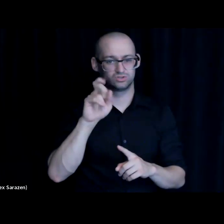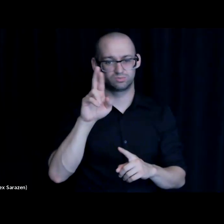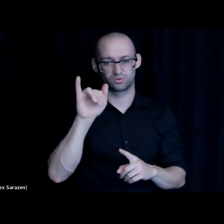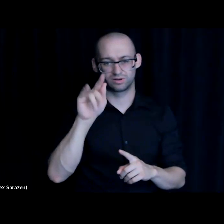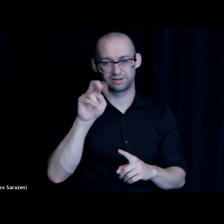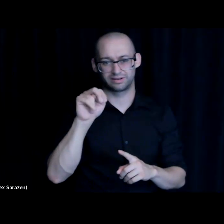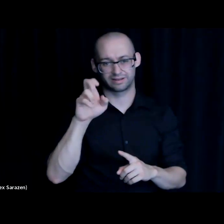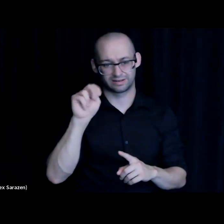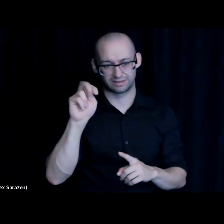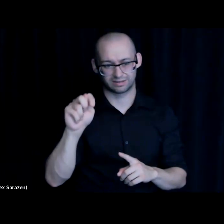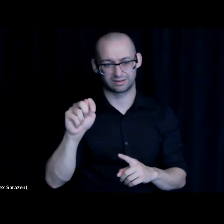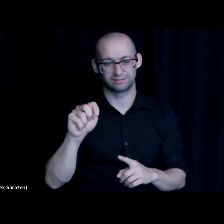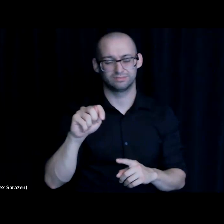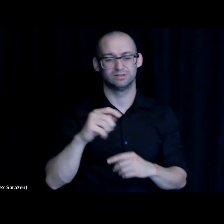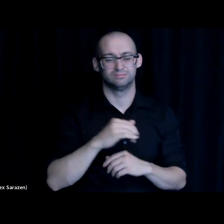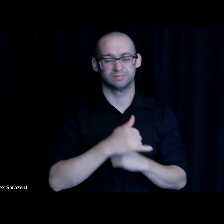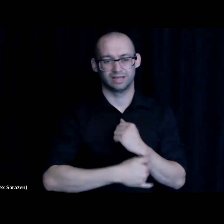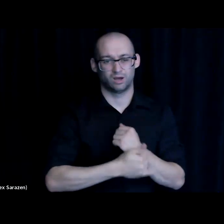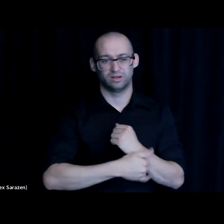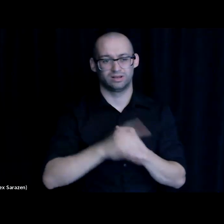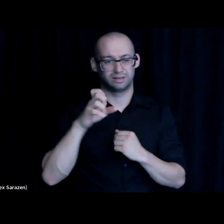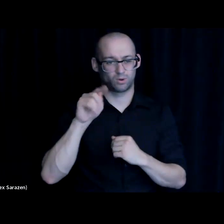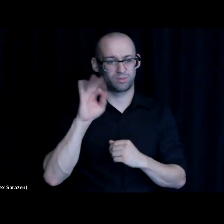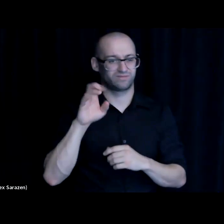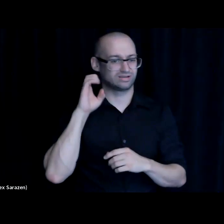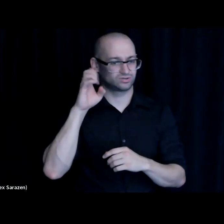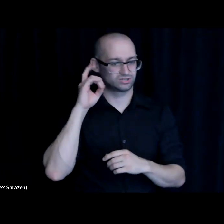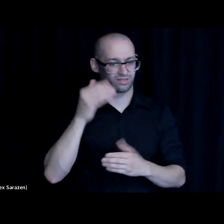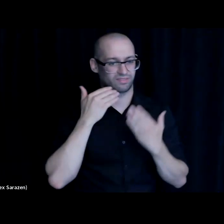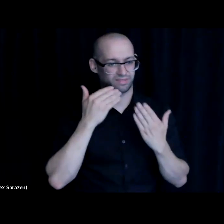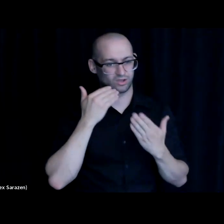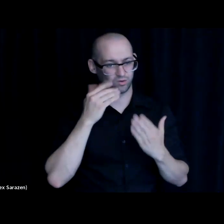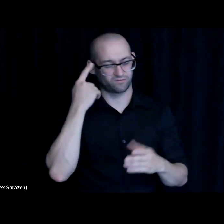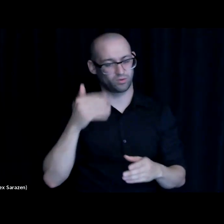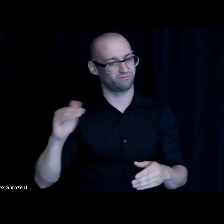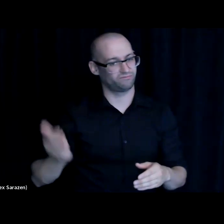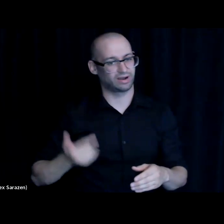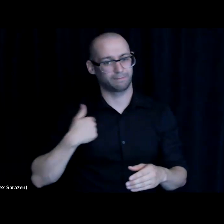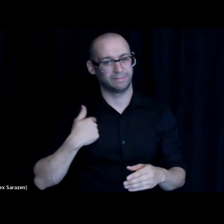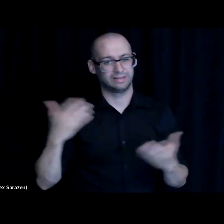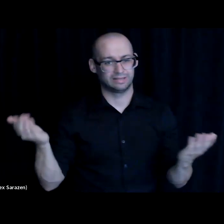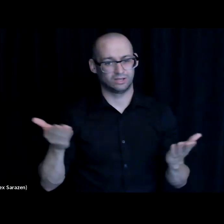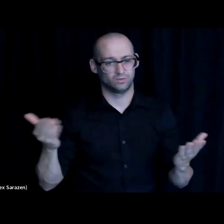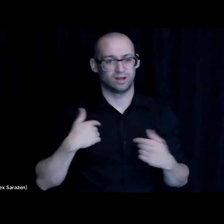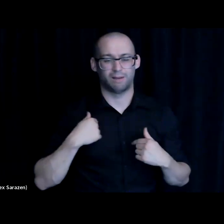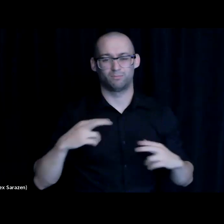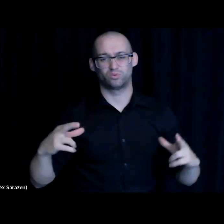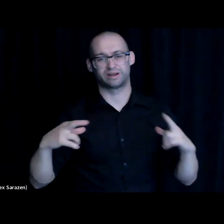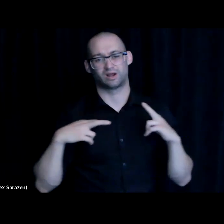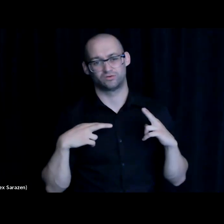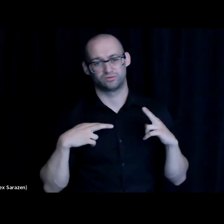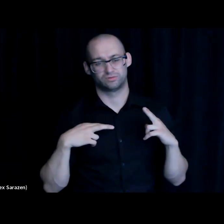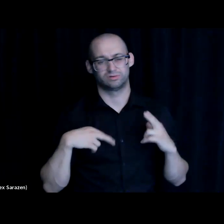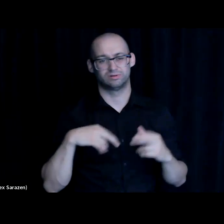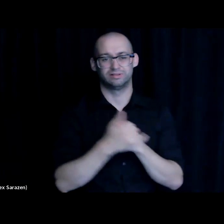Tuolumne County Office of Education. Thank you. It's good. Thank you for inviting me to be here. I retired from